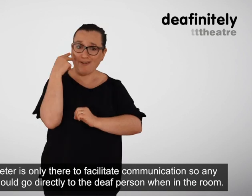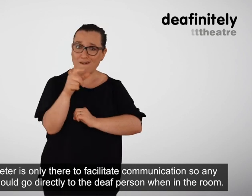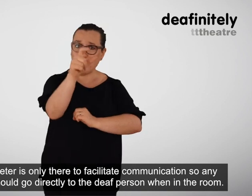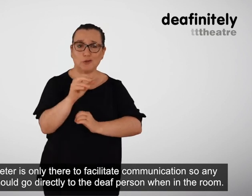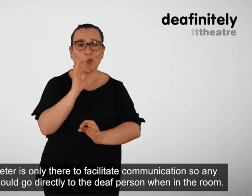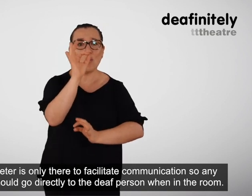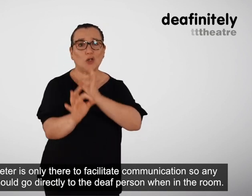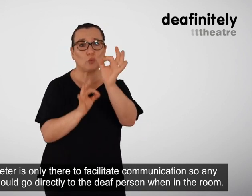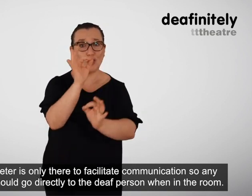room.